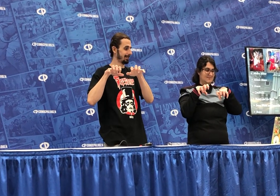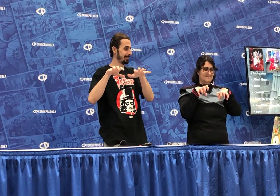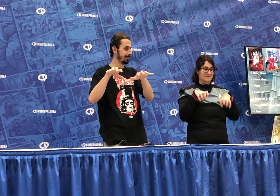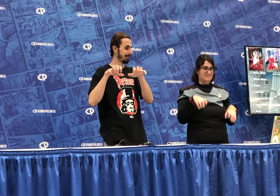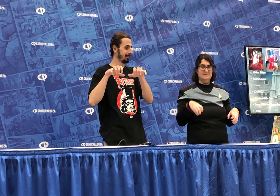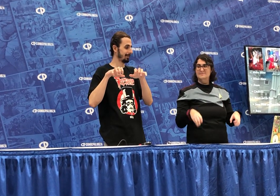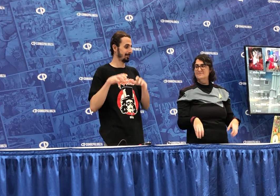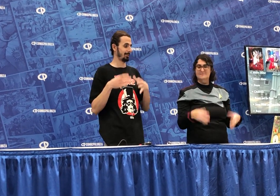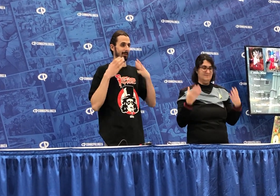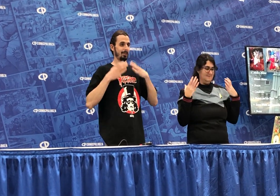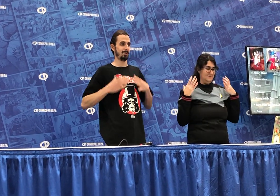Frozen, freeze, Frozen.